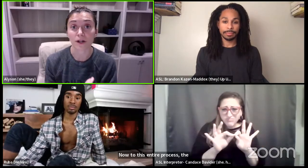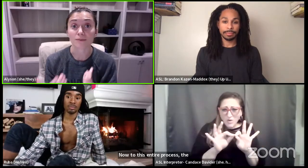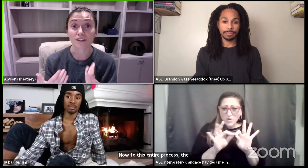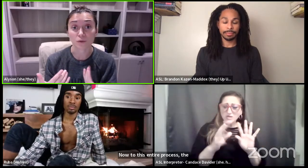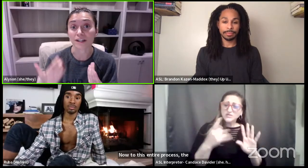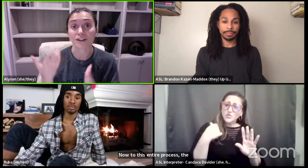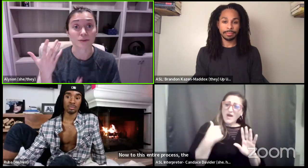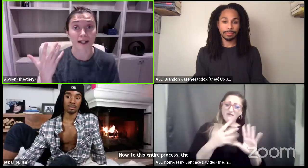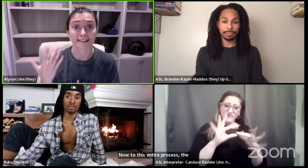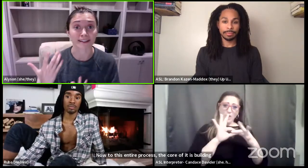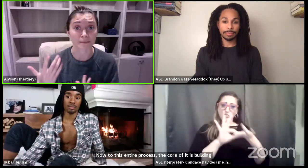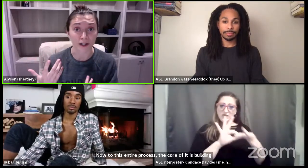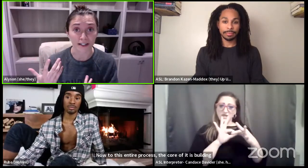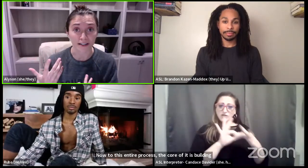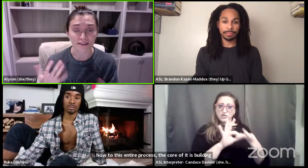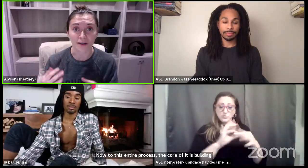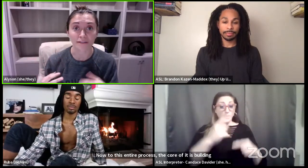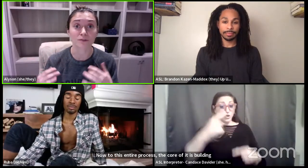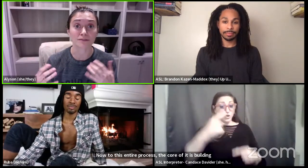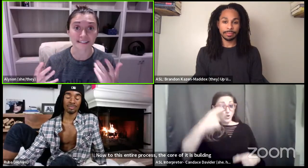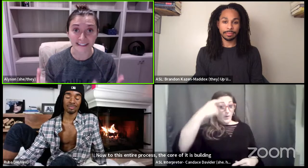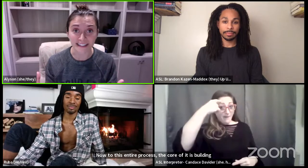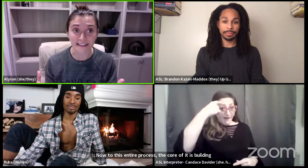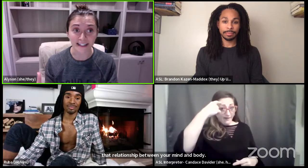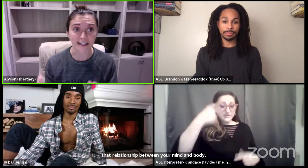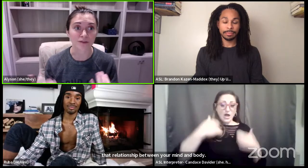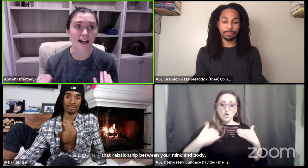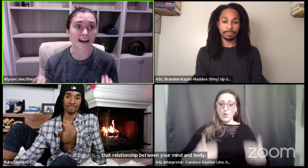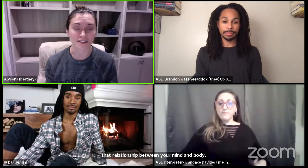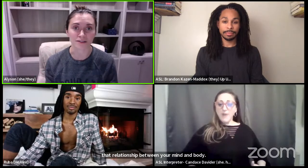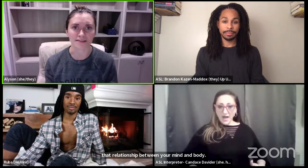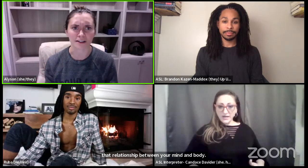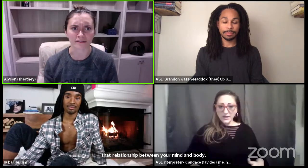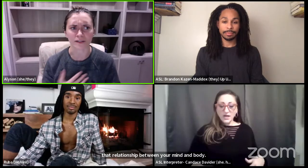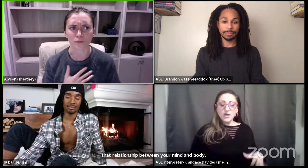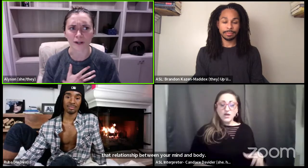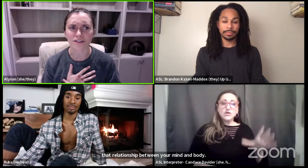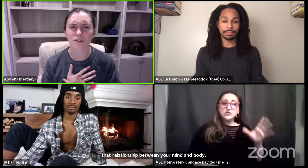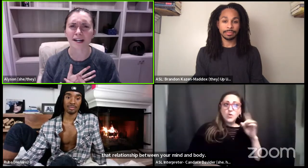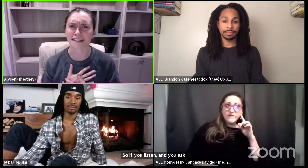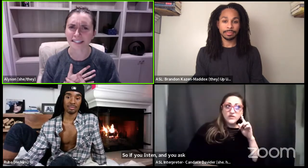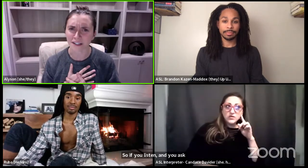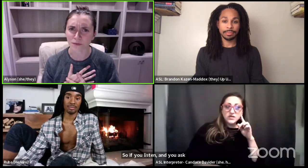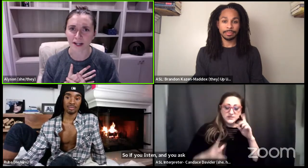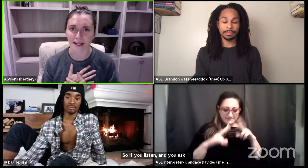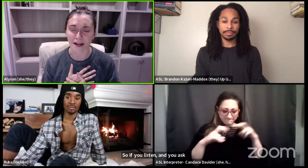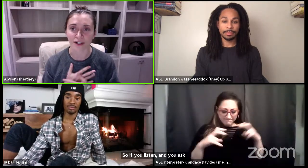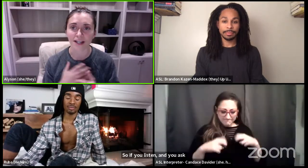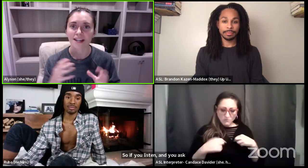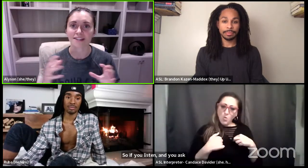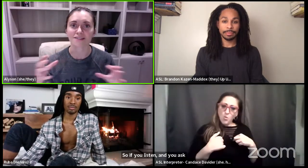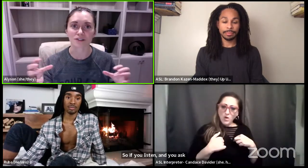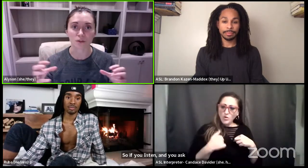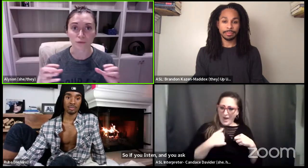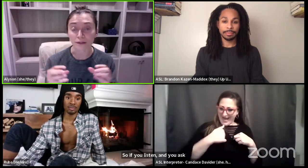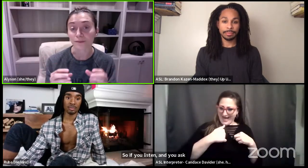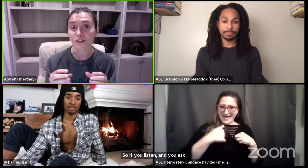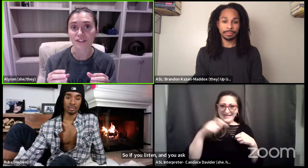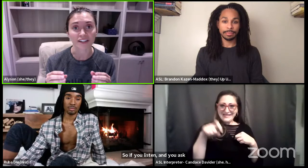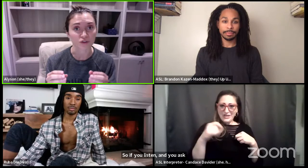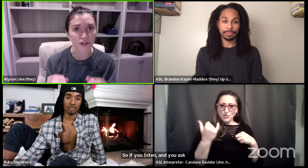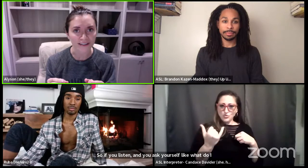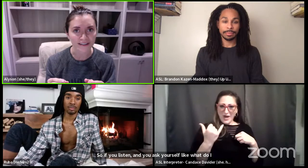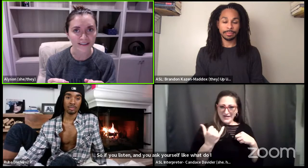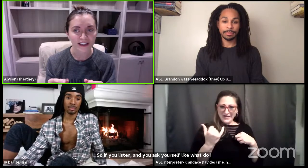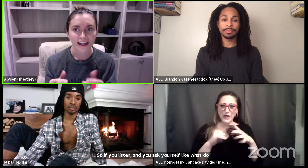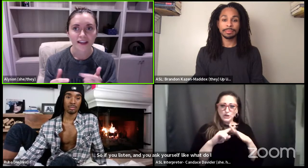relationship between your mind and body. So if you listen and you ask yourself, like, what do I need right now? And start to rebuild